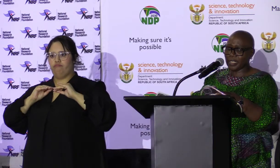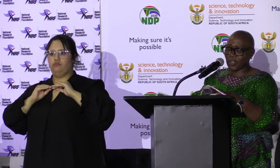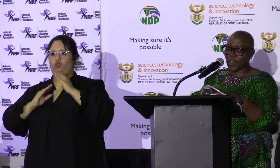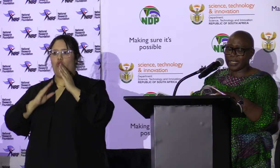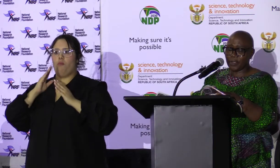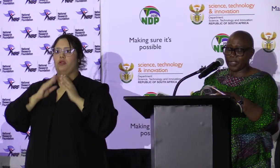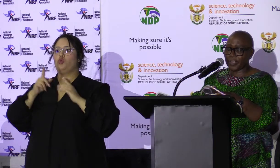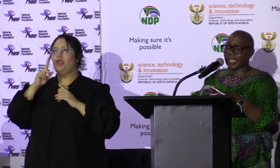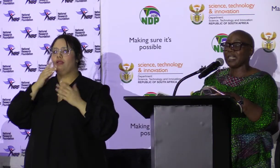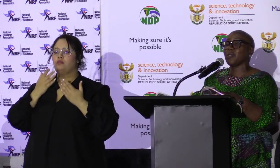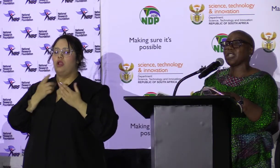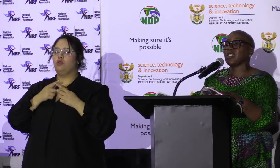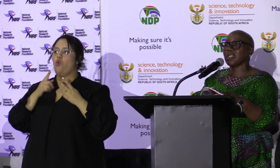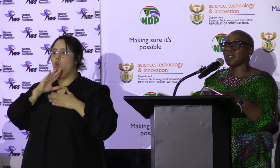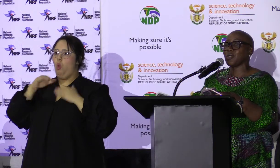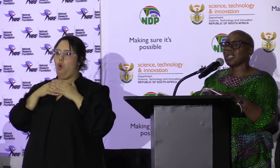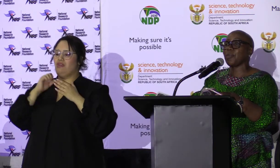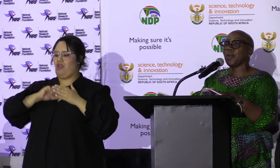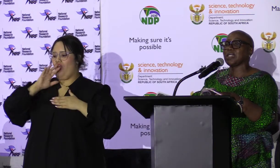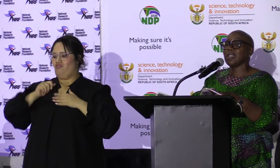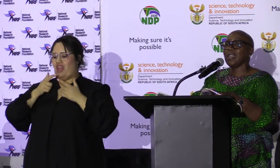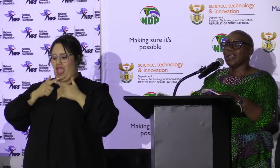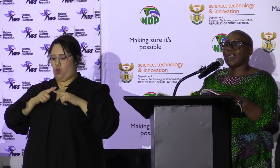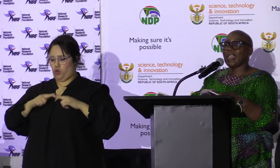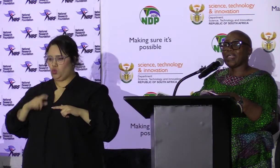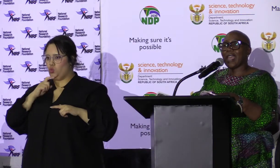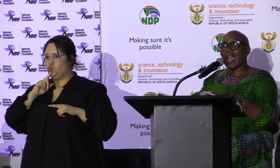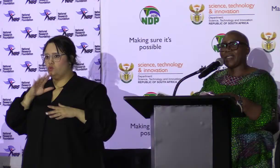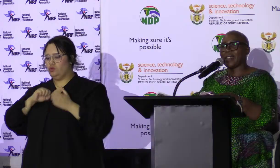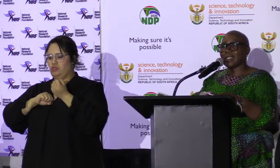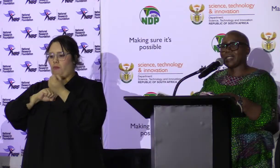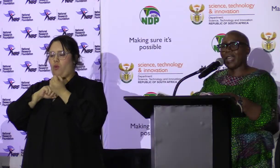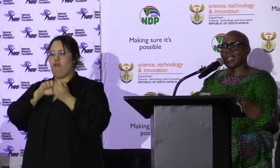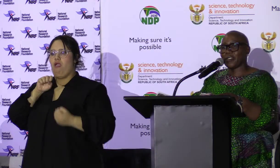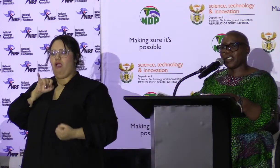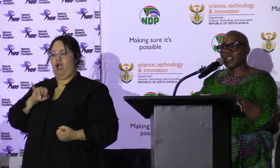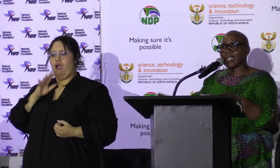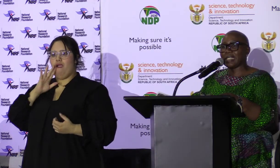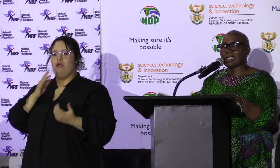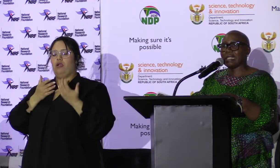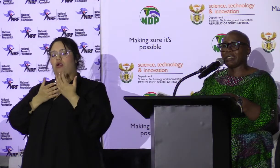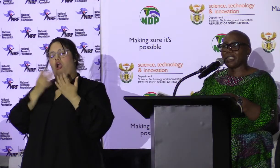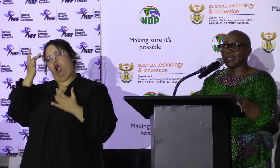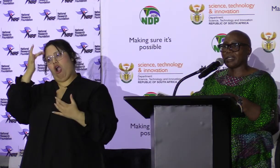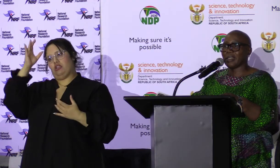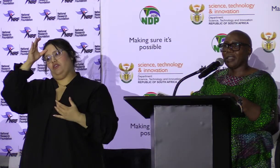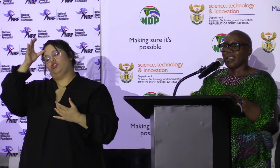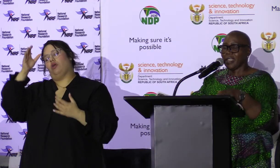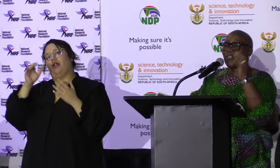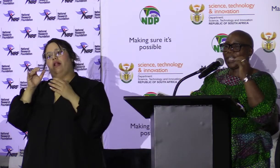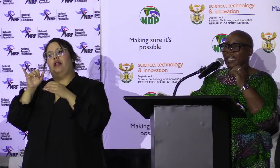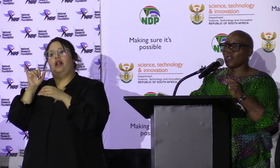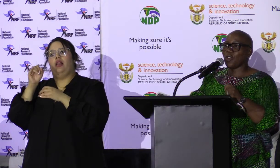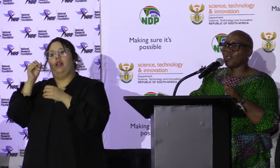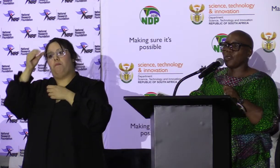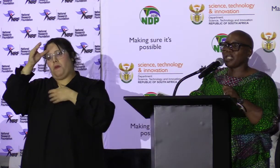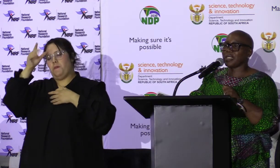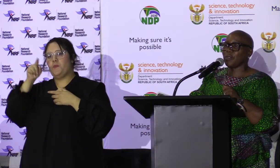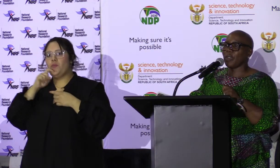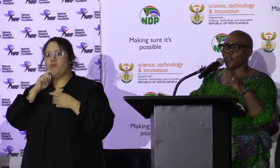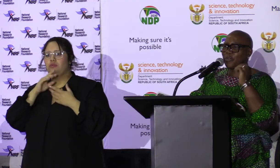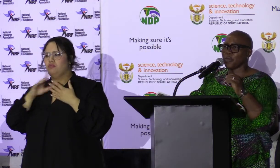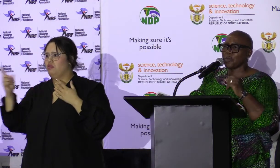and he uses all South African languages to support the AI, that is the artificial intelligence. If I can